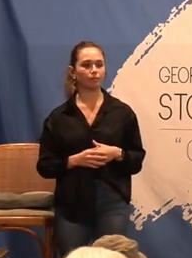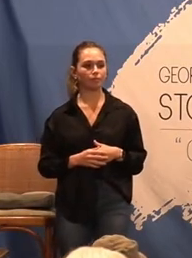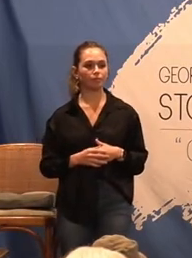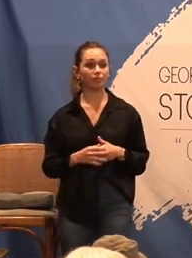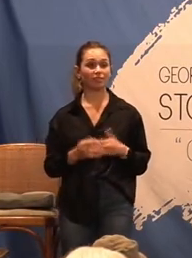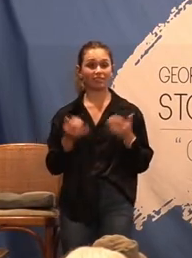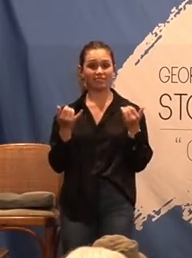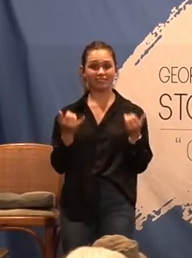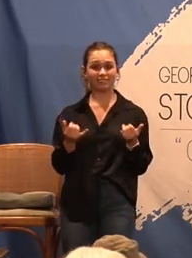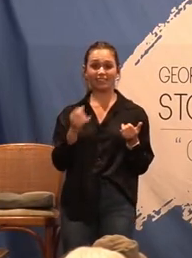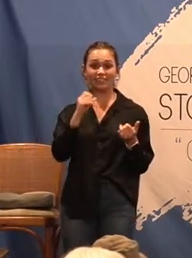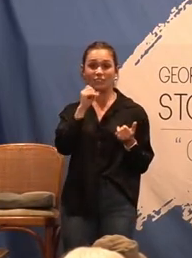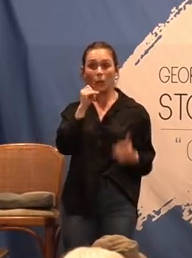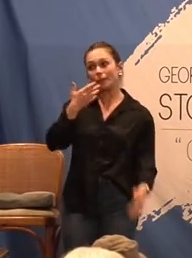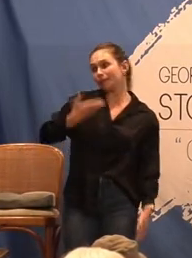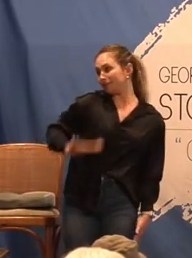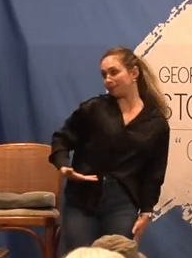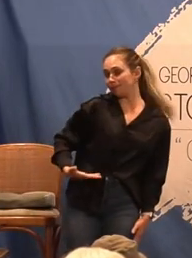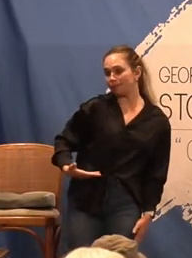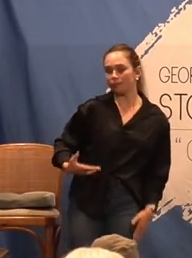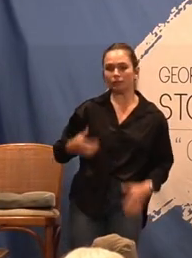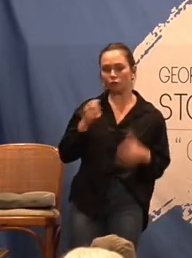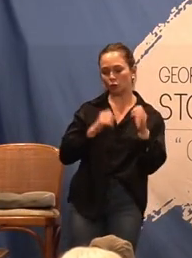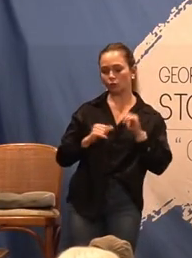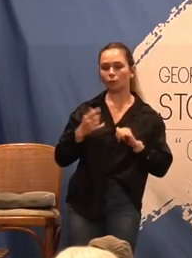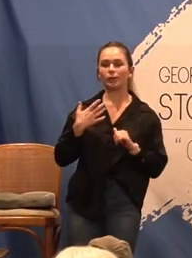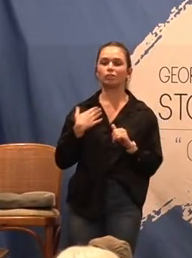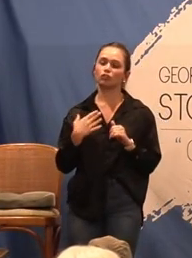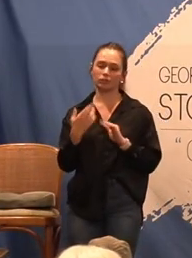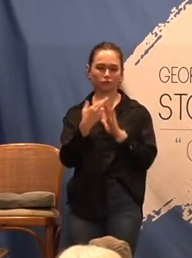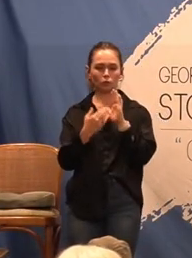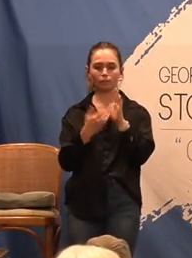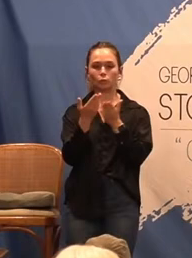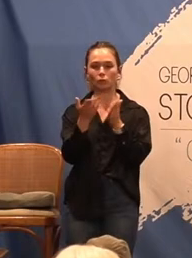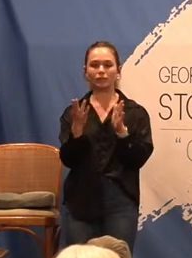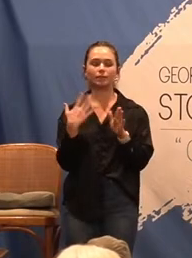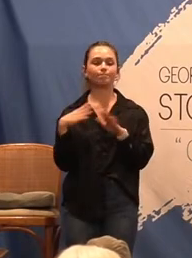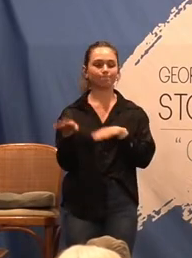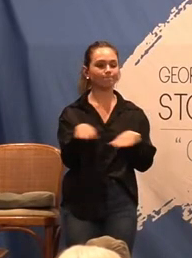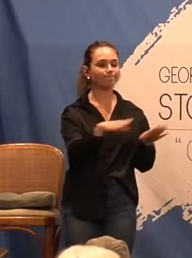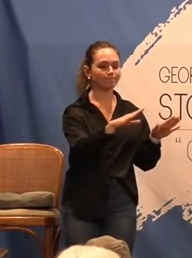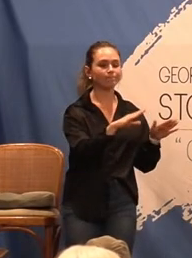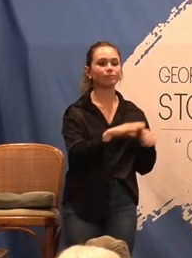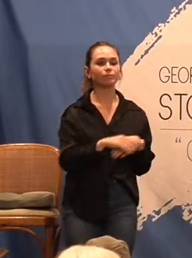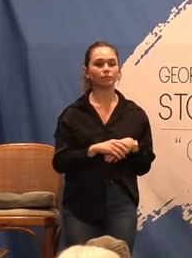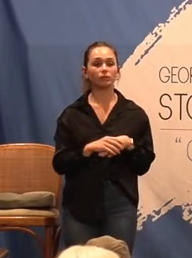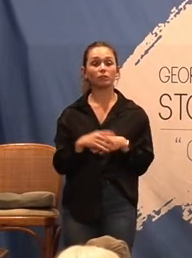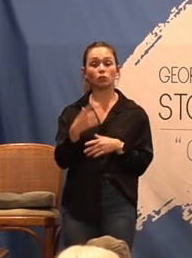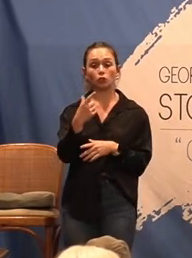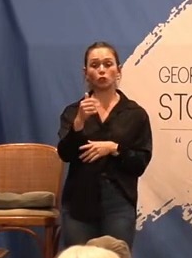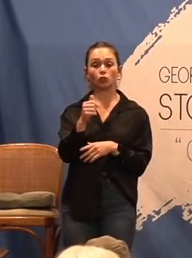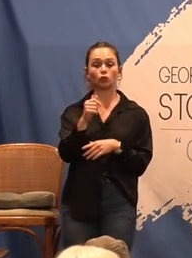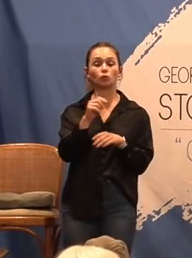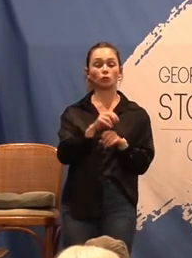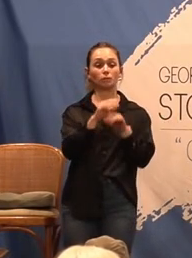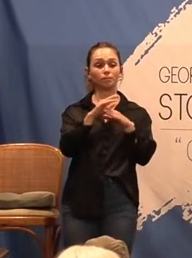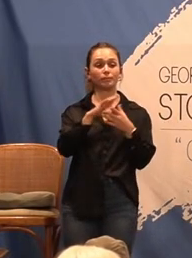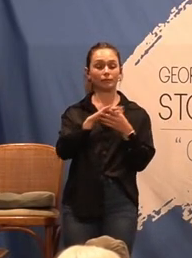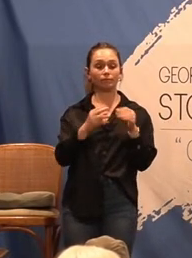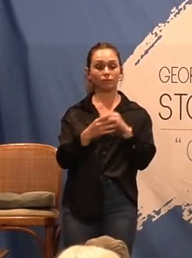This is not the me show, so let me take care of some housekeeping and get out of the way. Georgia Mountain Storytelling Festival